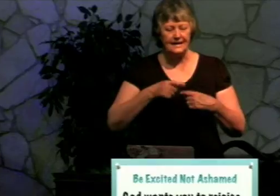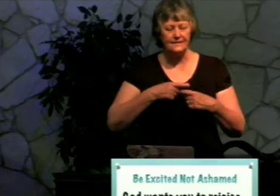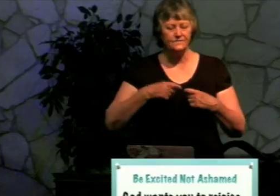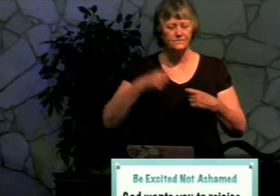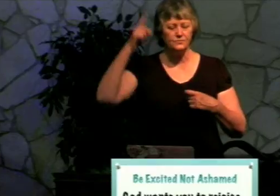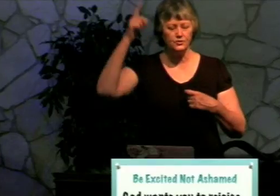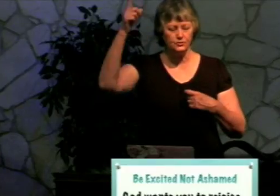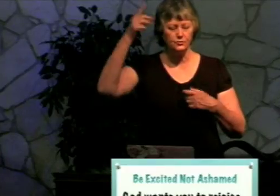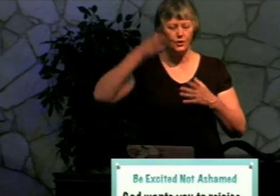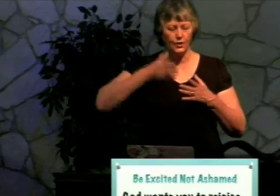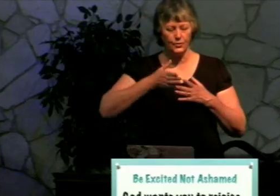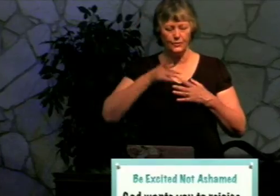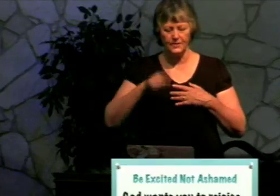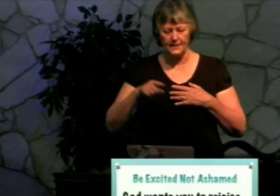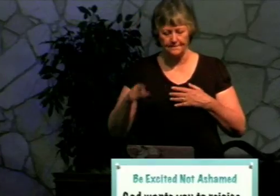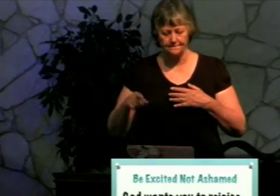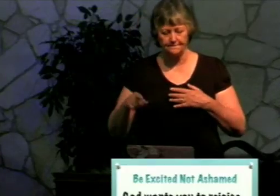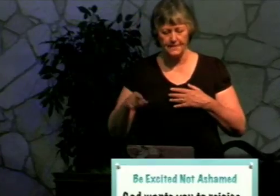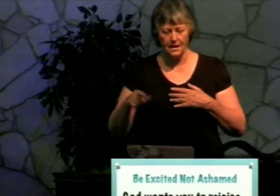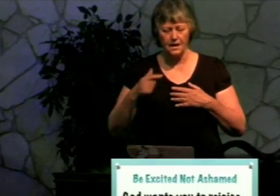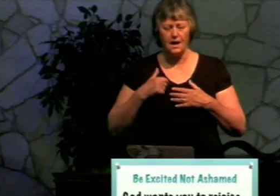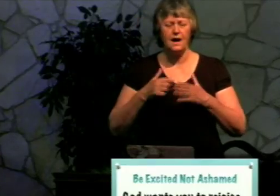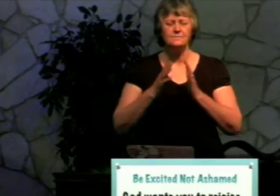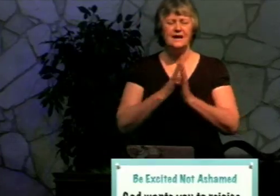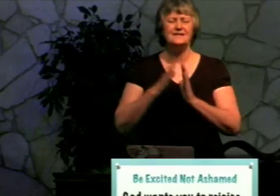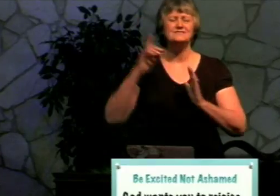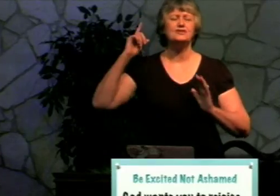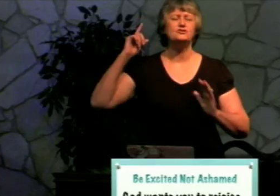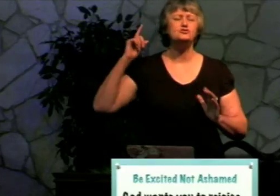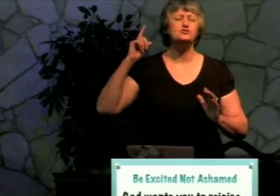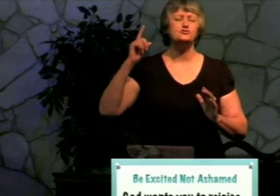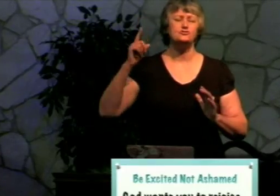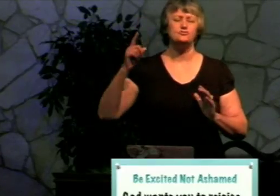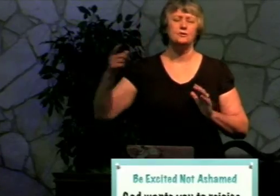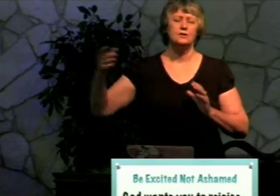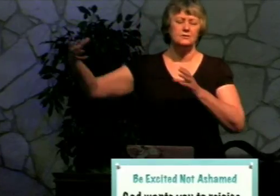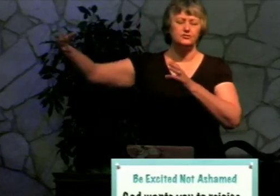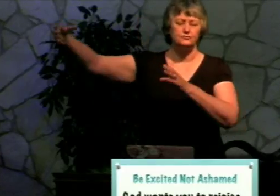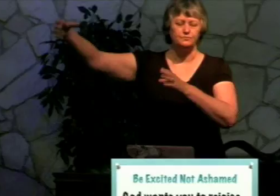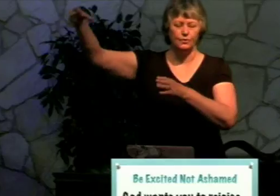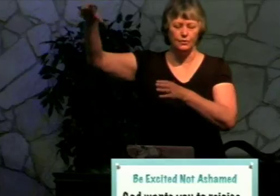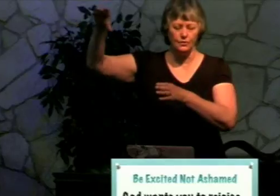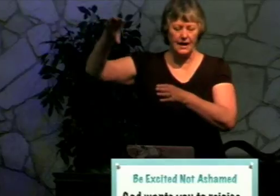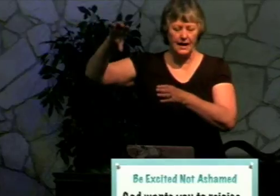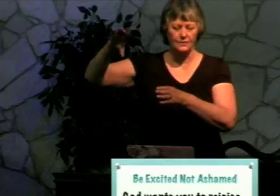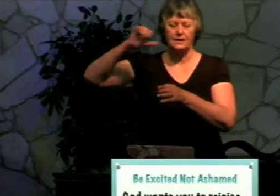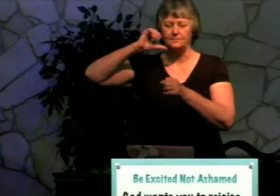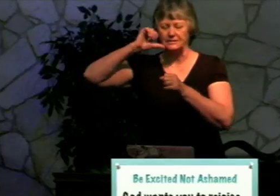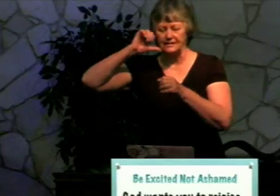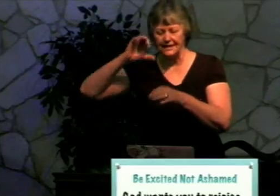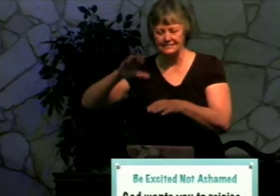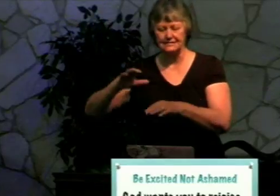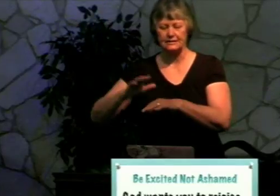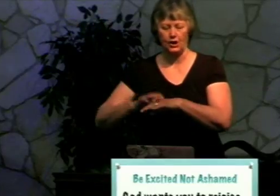came from you through them. I'm asking you to pour out a blessing